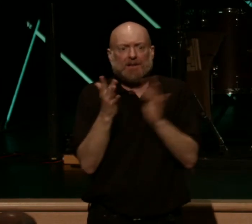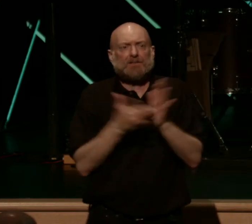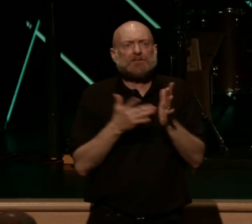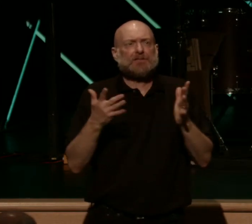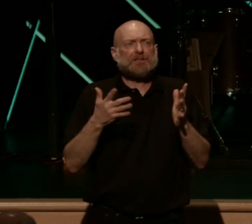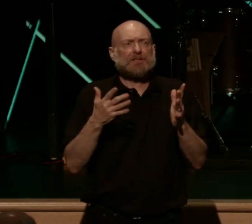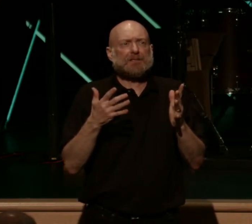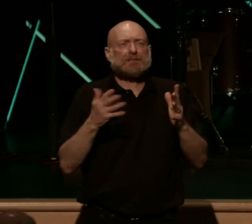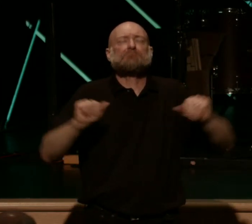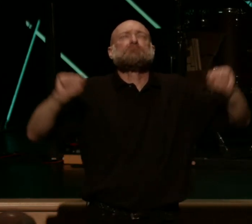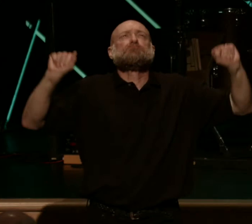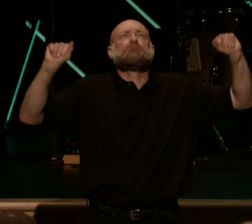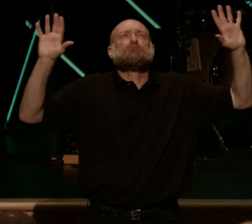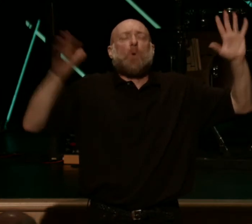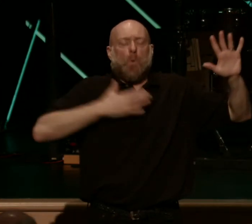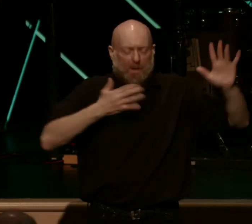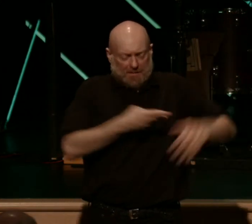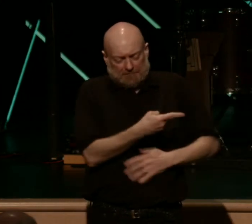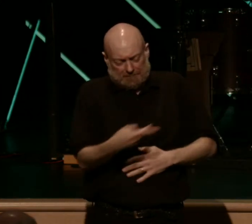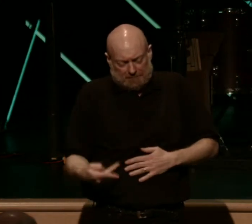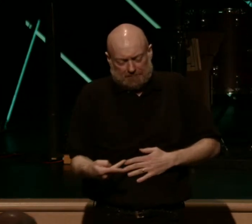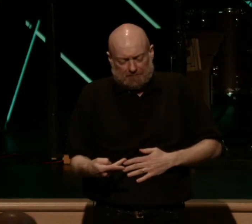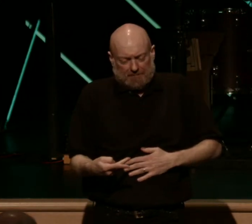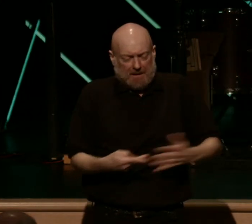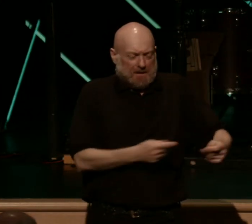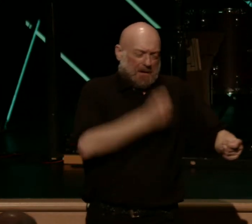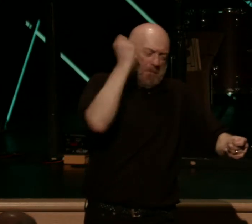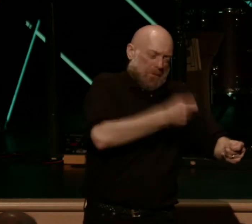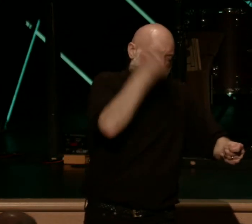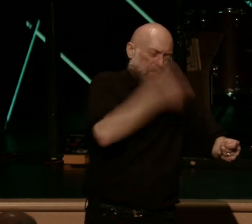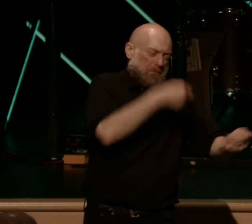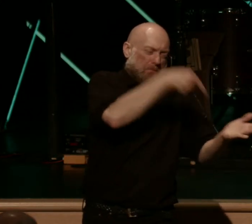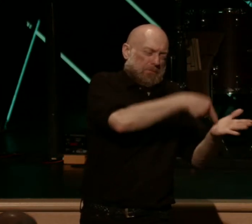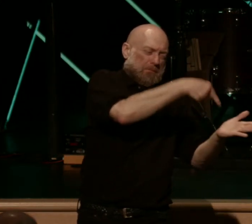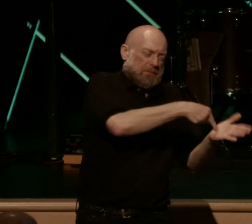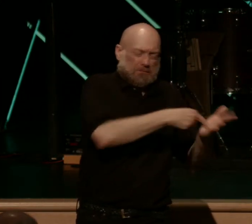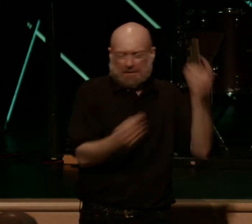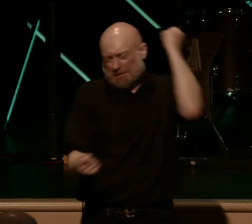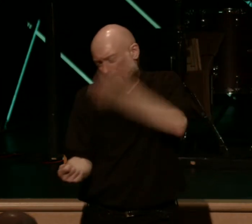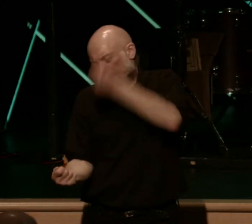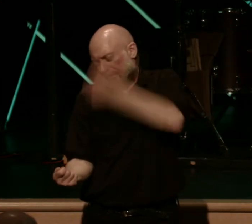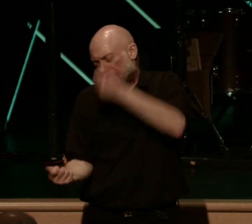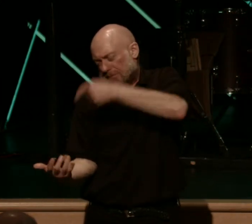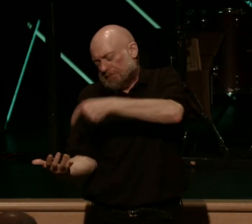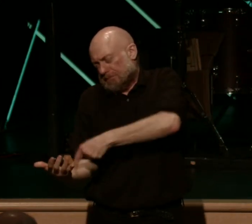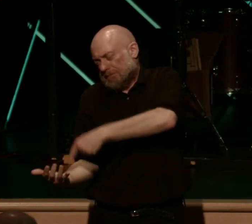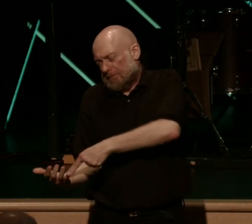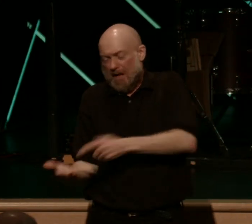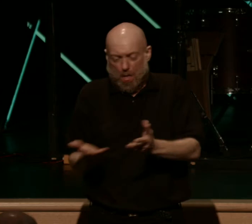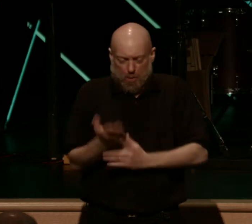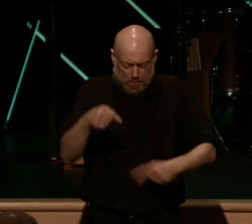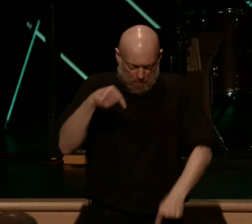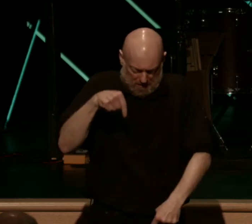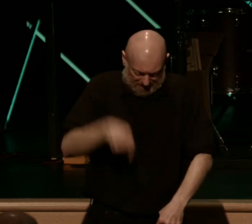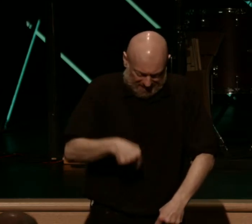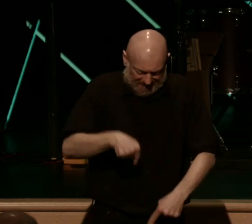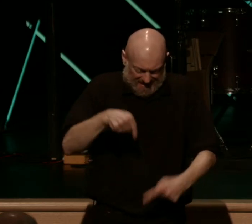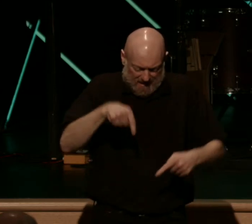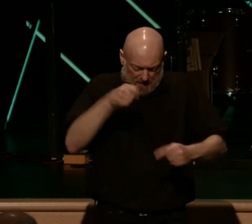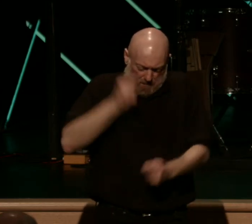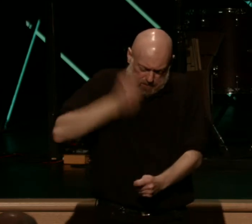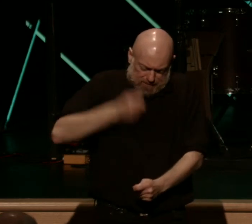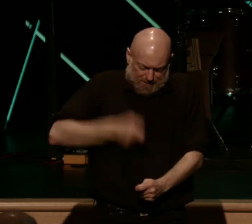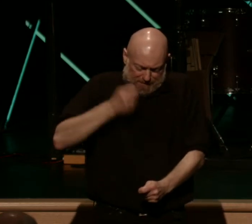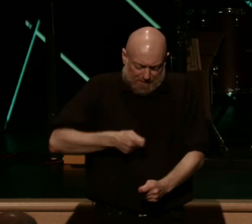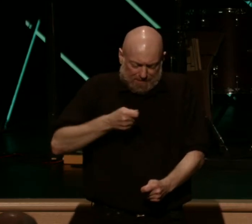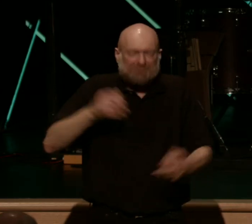down on that cross and allowing soldiers to pound spikes through his wrists and then through his ankles. He